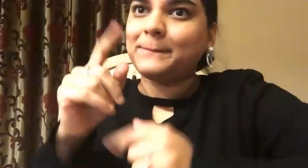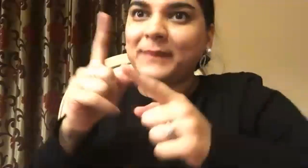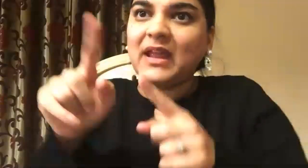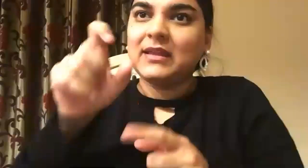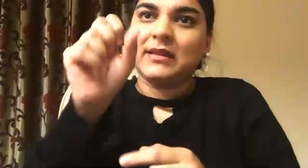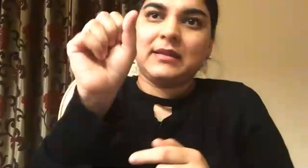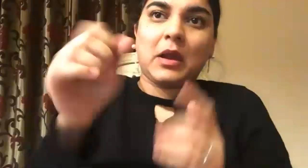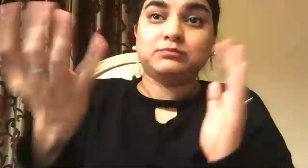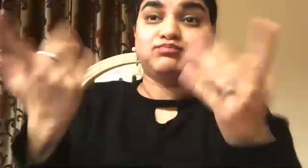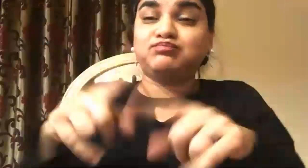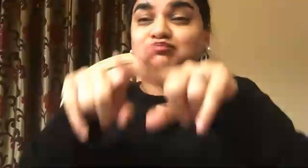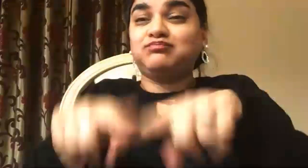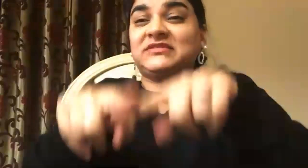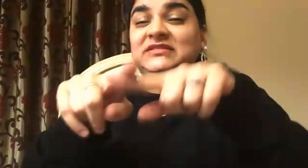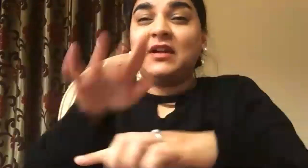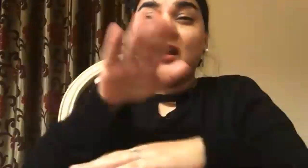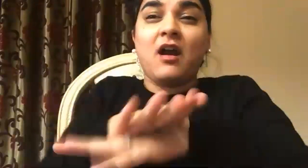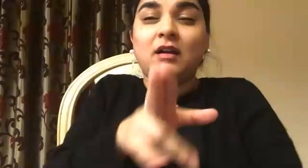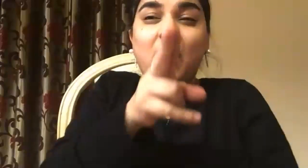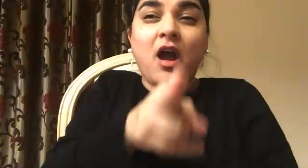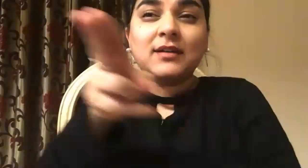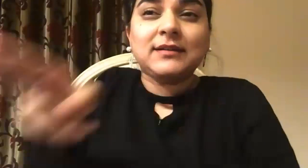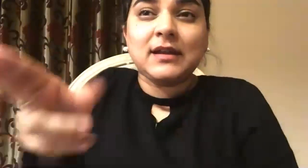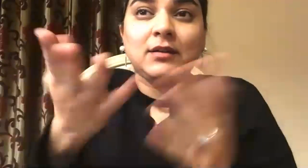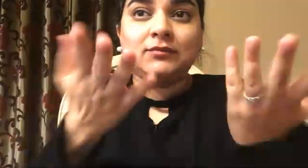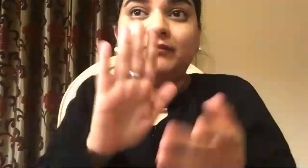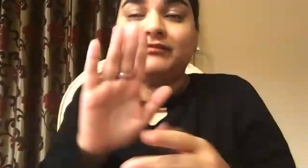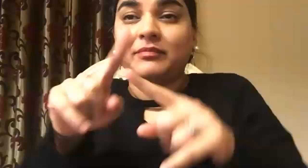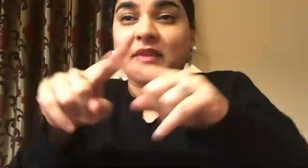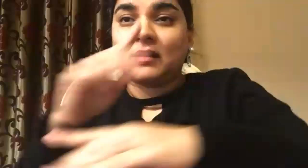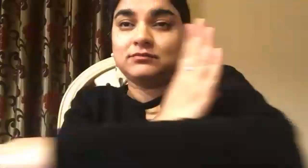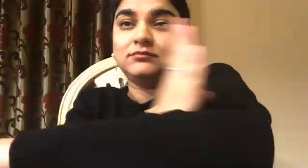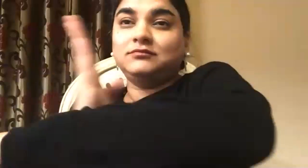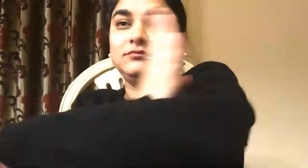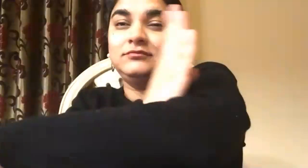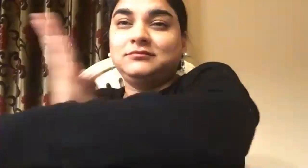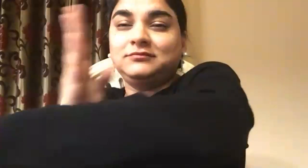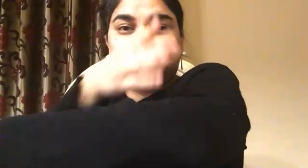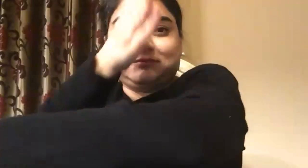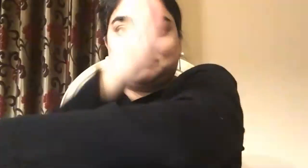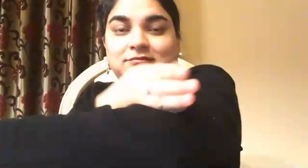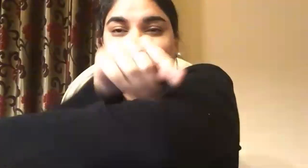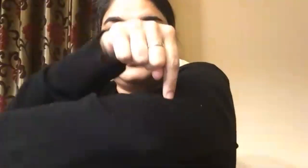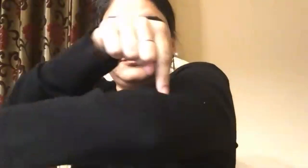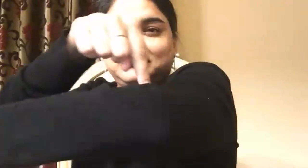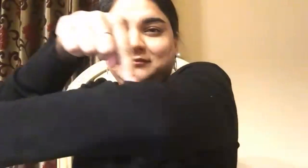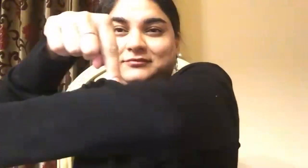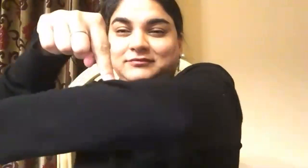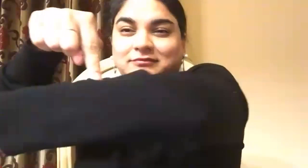means that I can hear pretty well, but it really depends on the hard of hearing person because there's such a range.